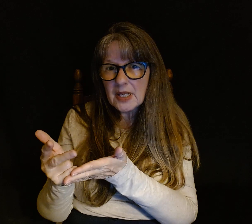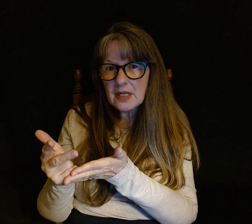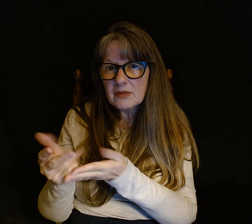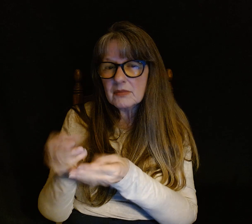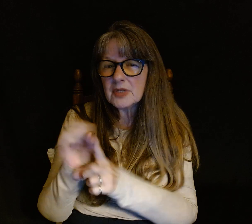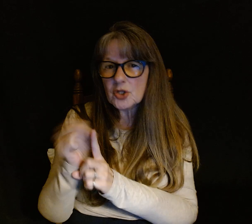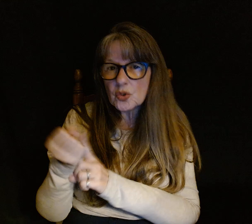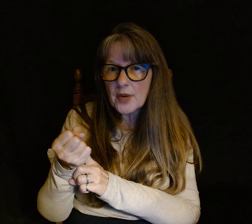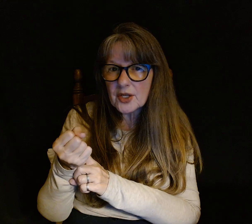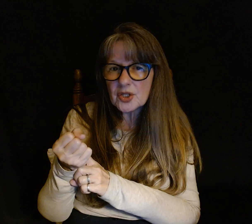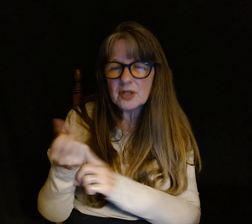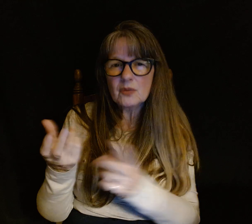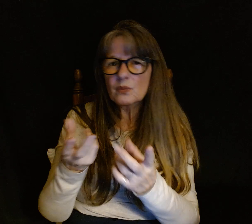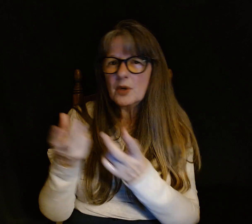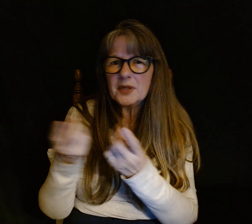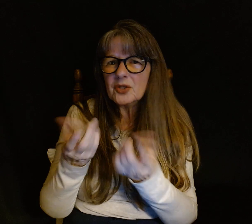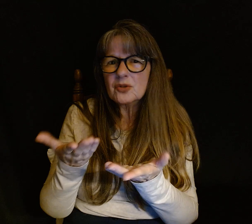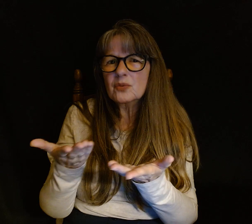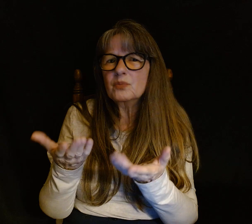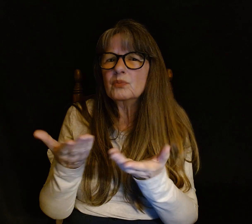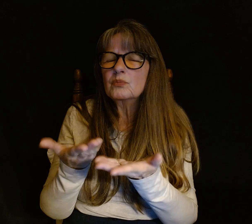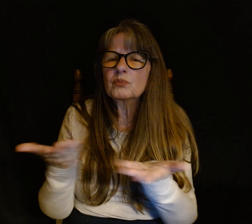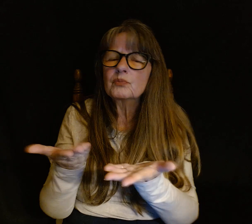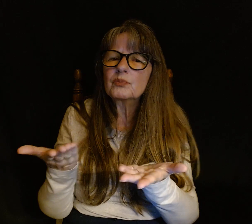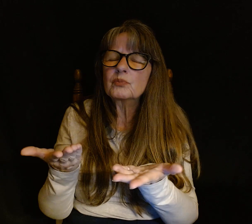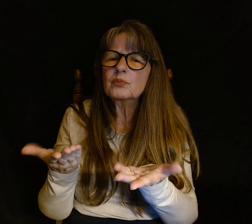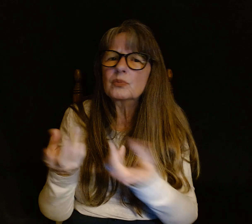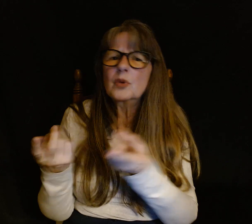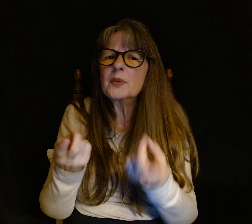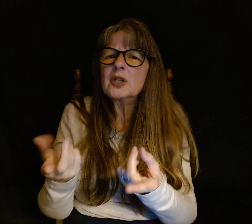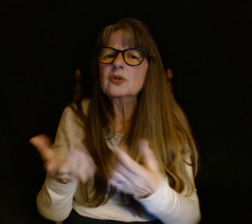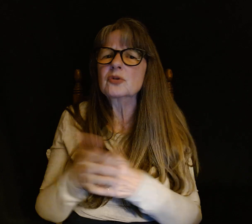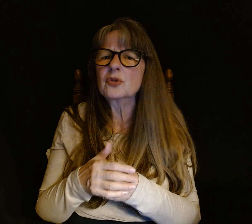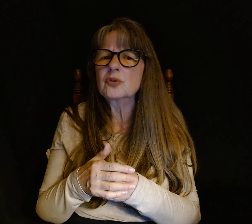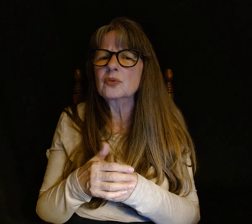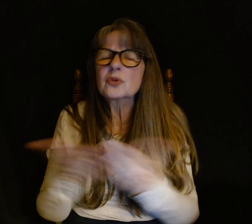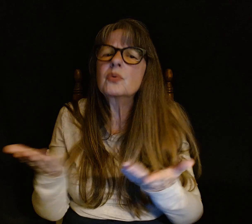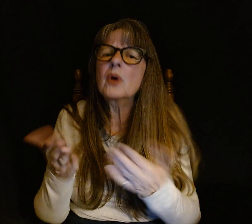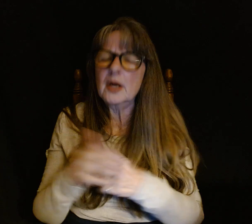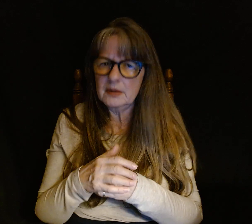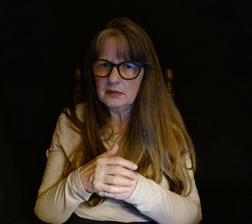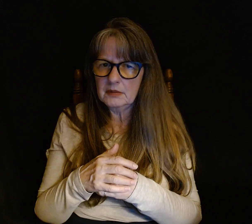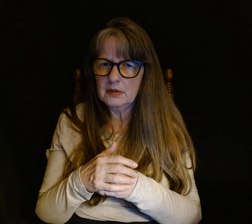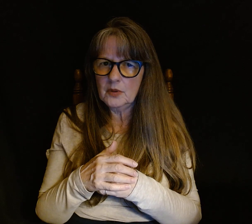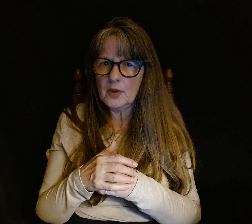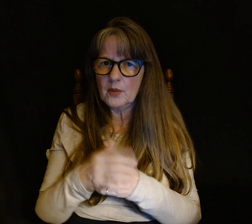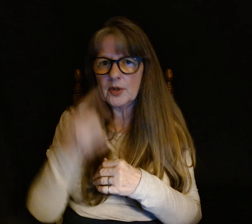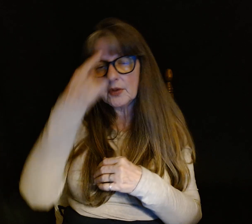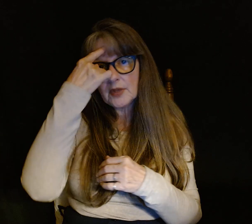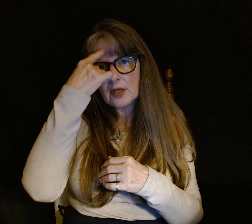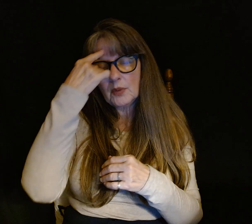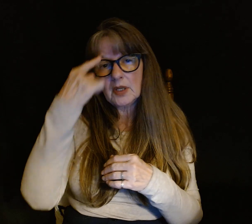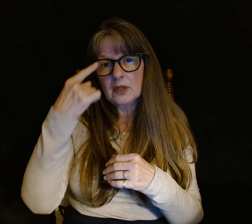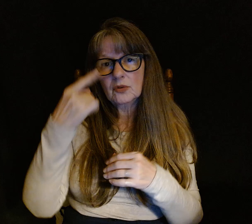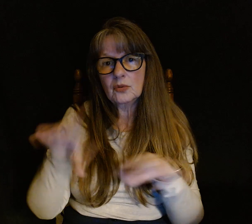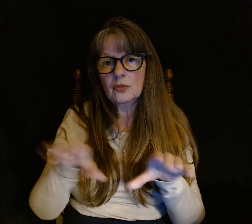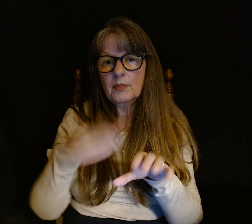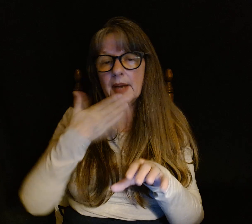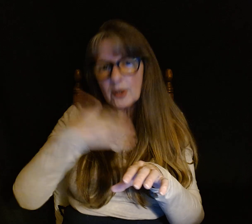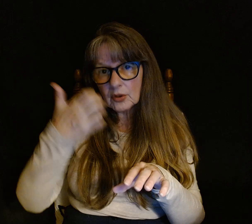parking situation, what we can do. What we can do? Do what? Do what? What do you think we can do better